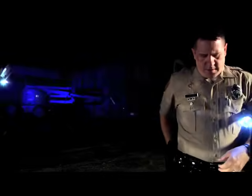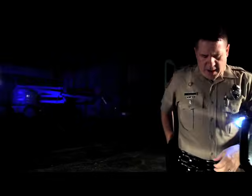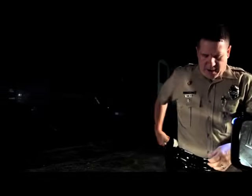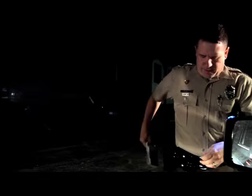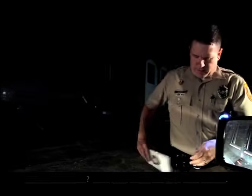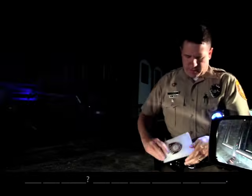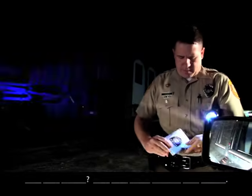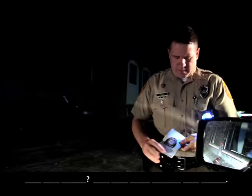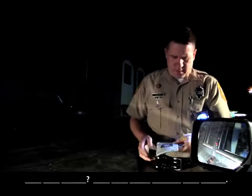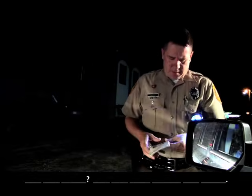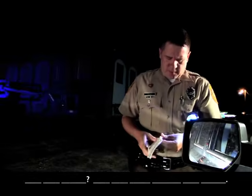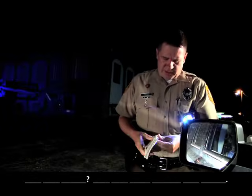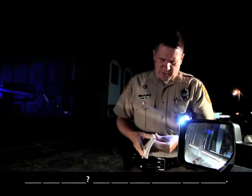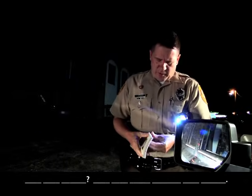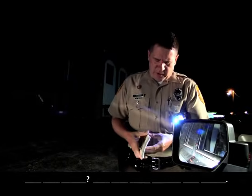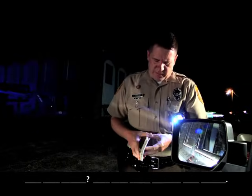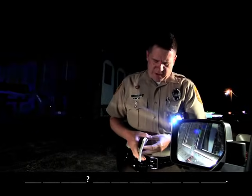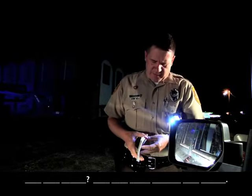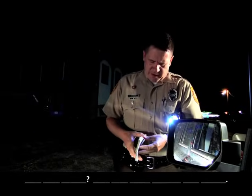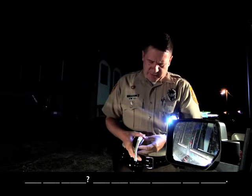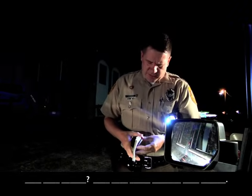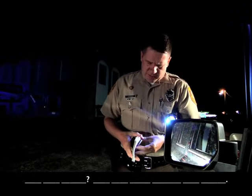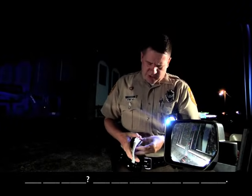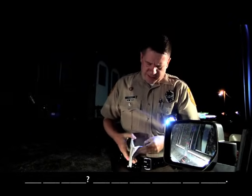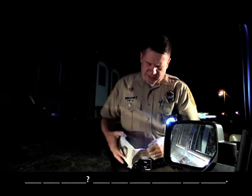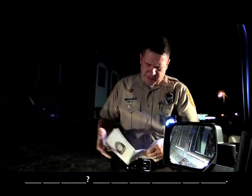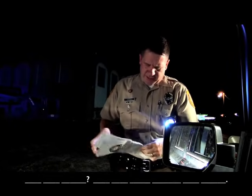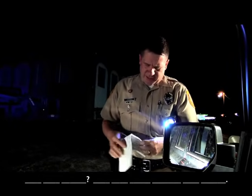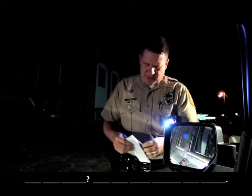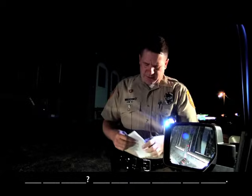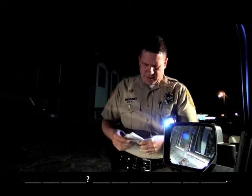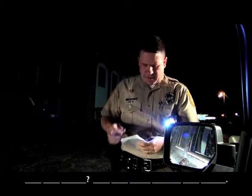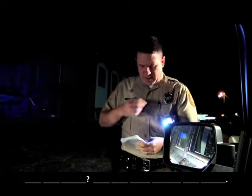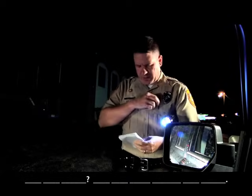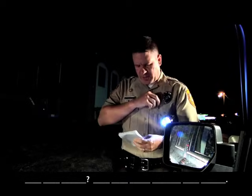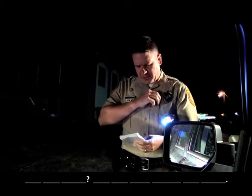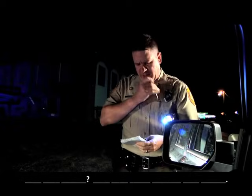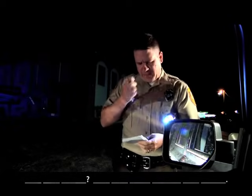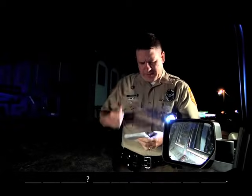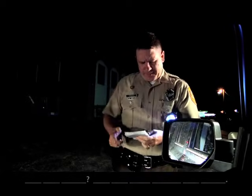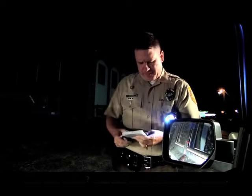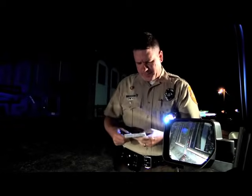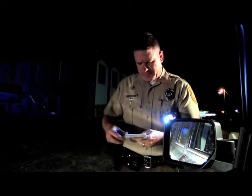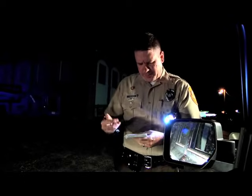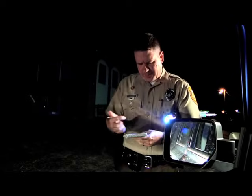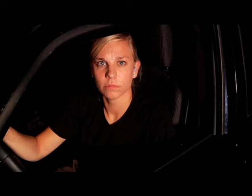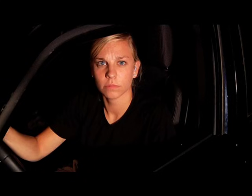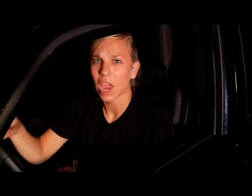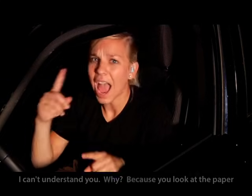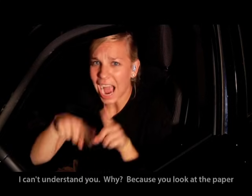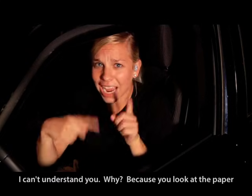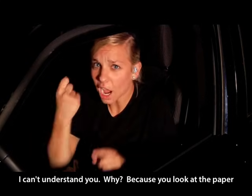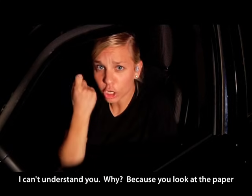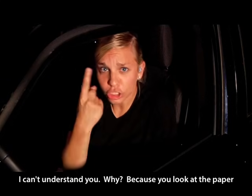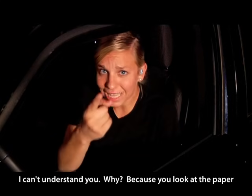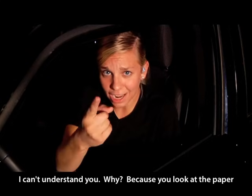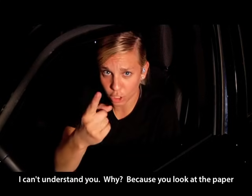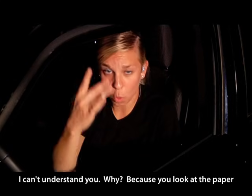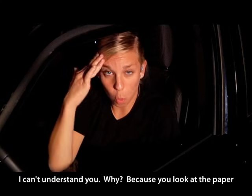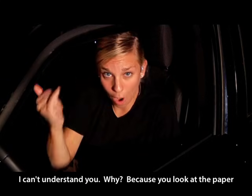Now, you got pulled over that man. It's just right there like that. You understand me? I can't understand you. Why?